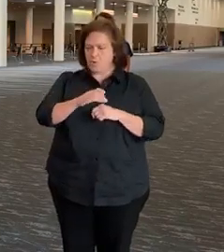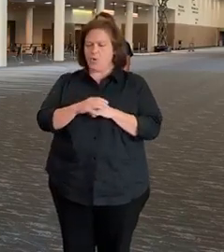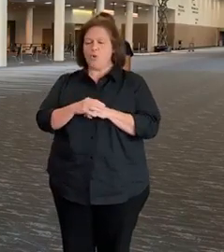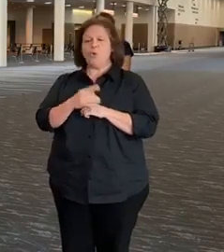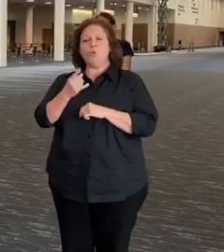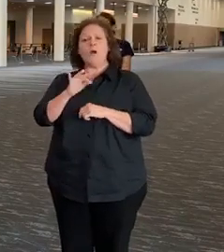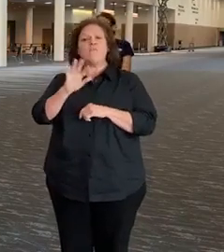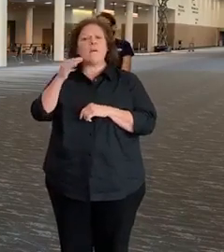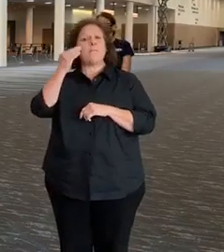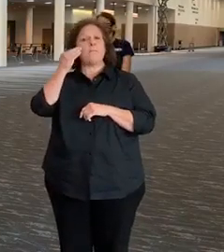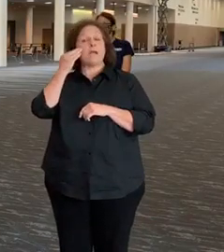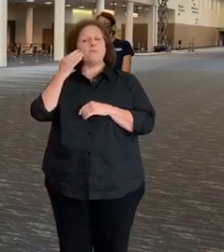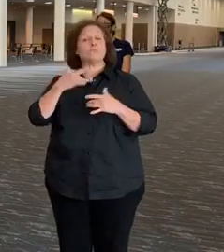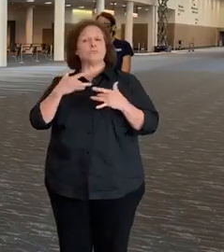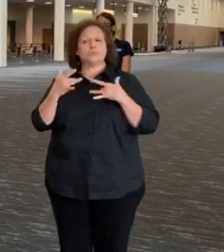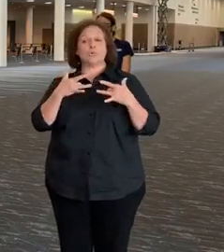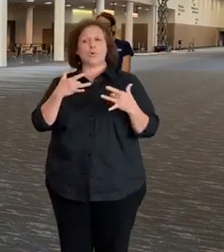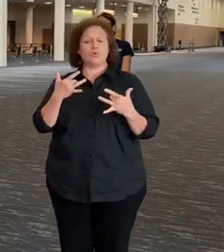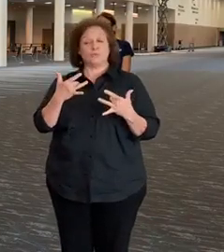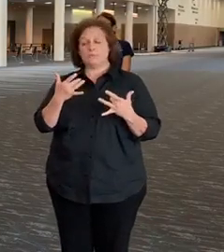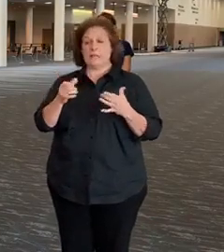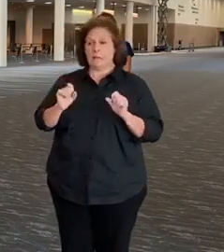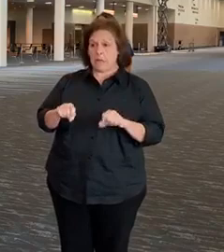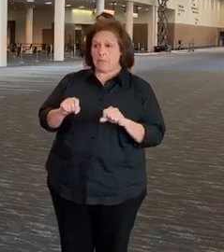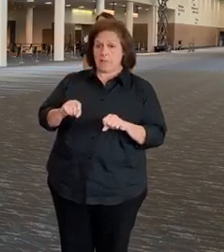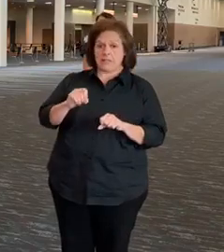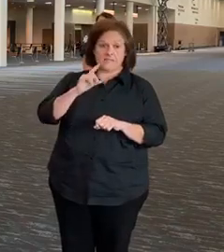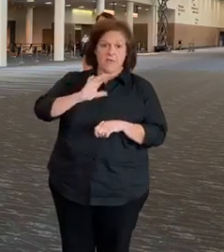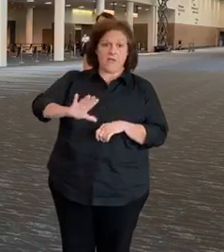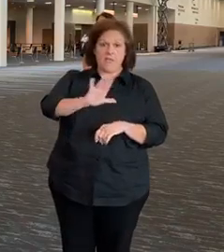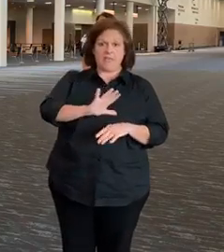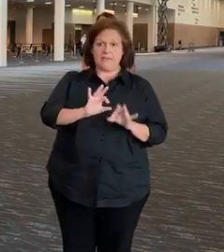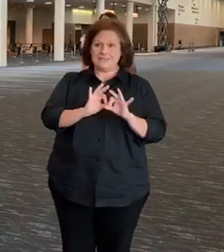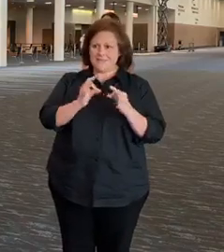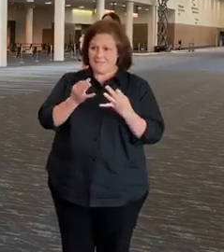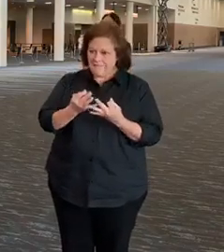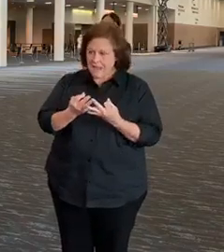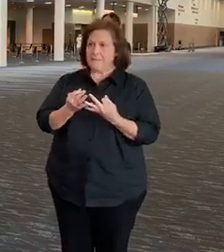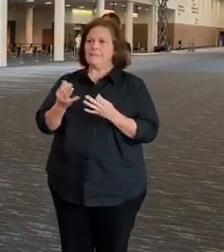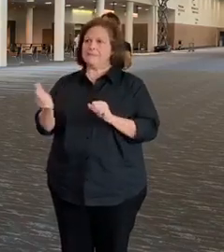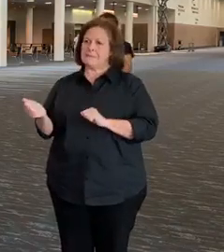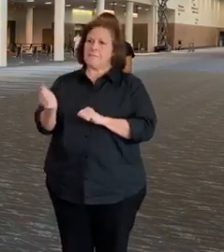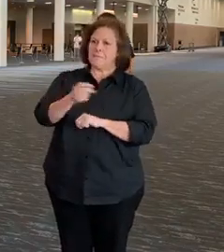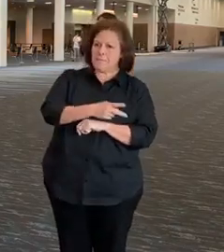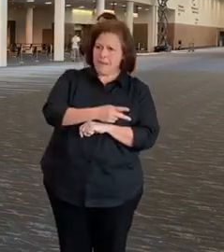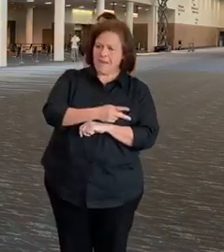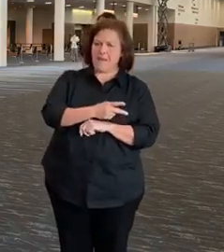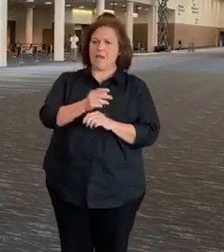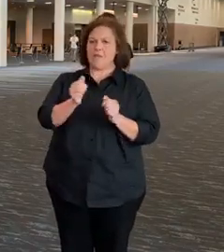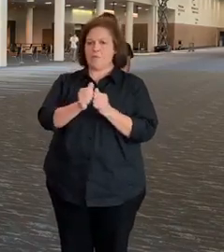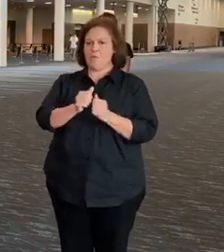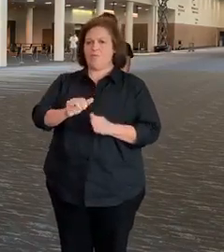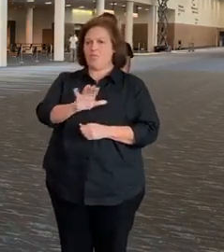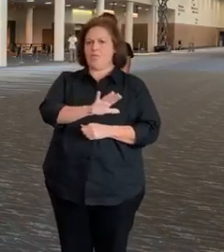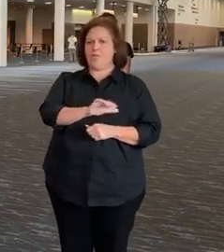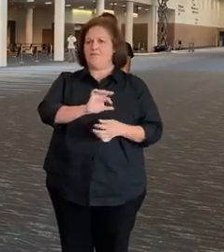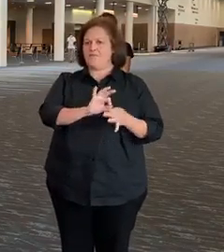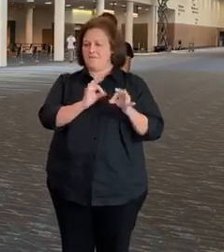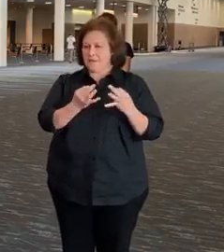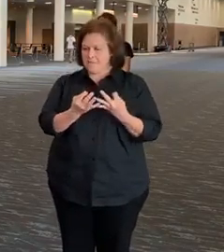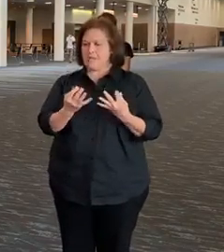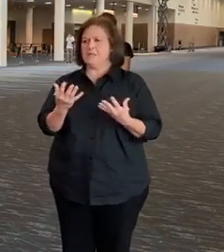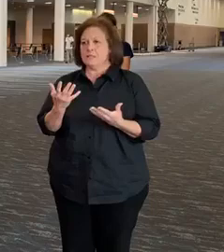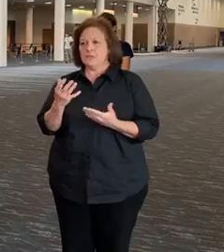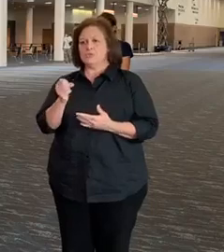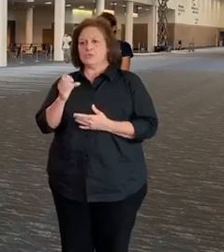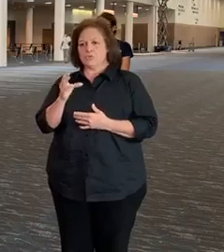his main concerns on the front end was the ability for his families to be reunited with their loved ones. And so as a